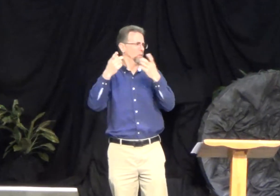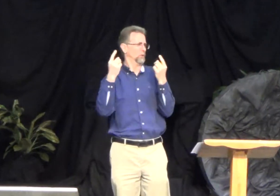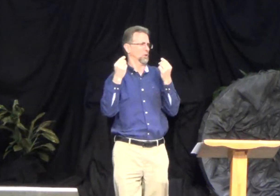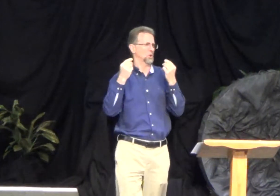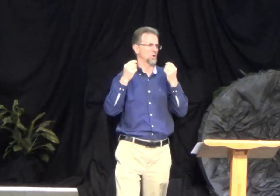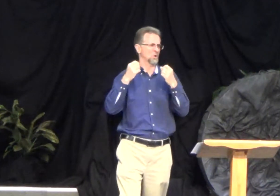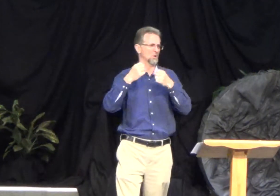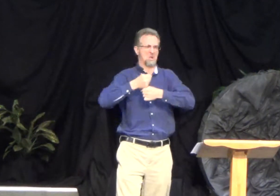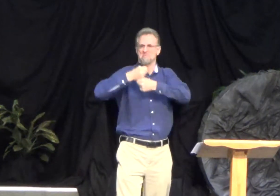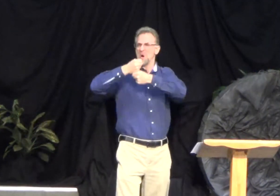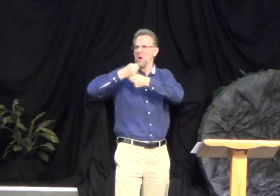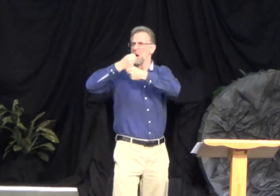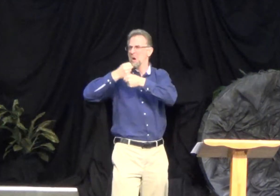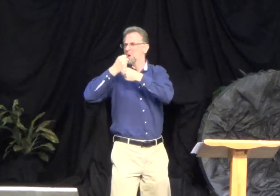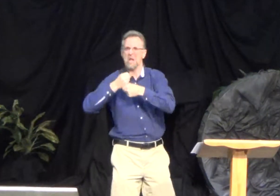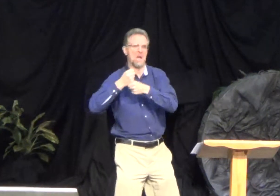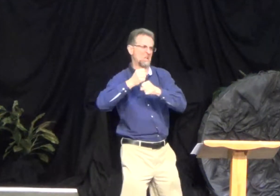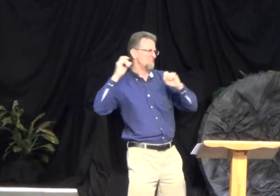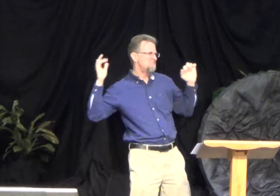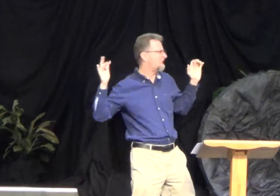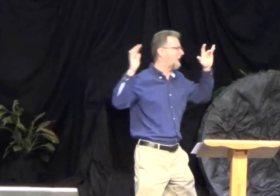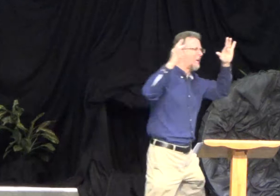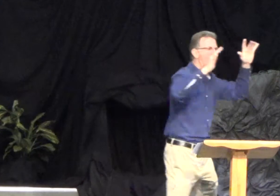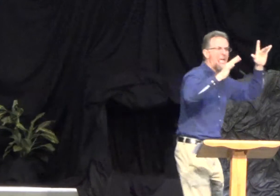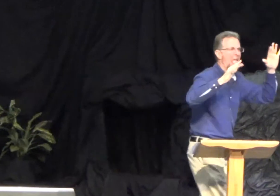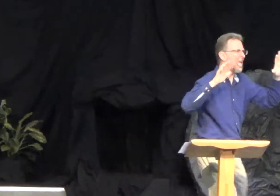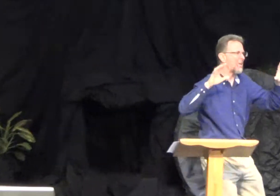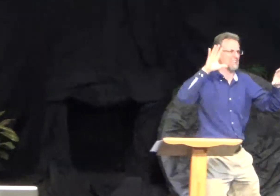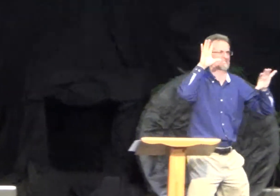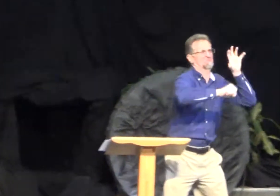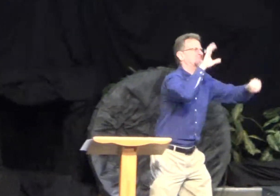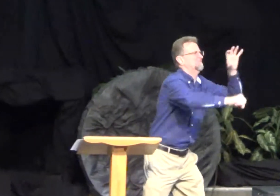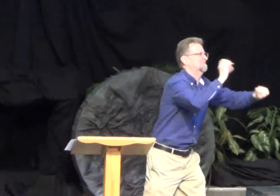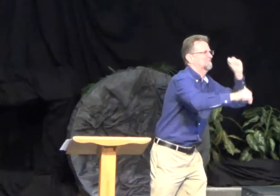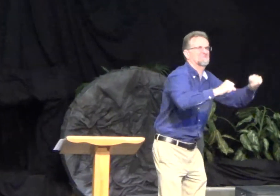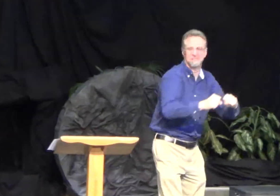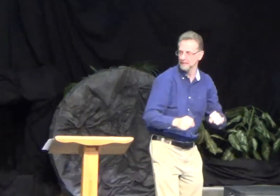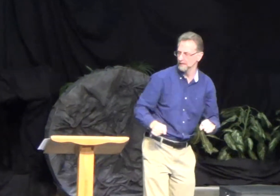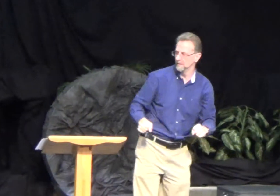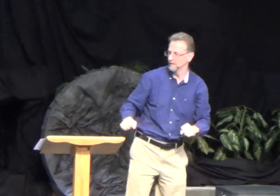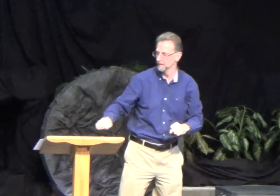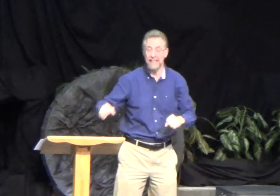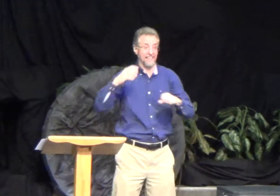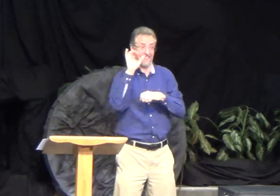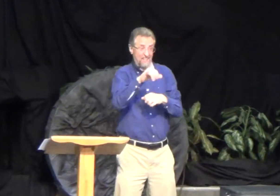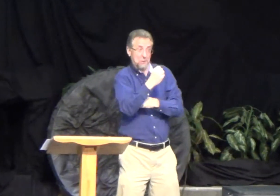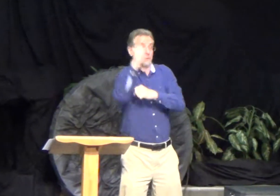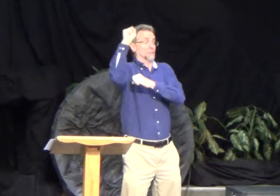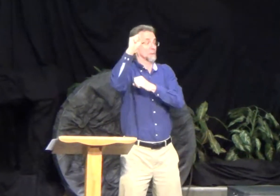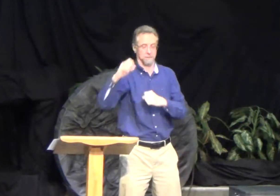Against Wall Street. What did they do? They marched. They went there trying to take the place,